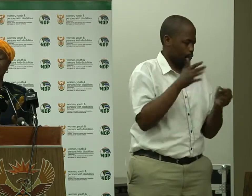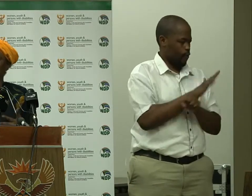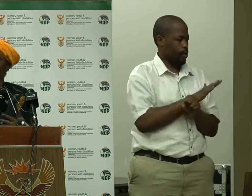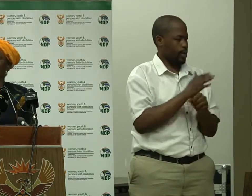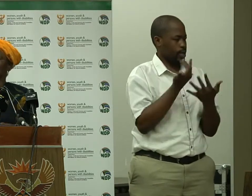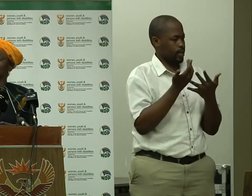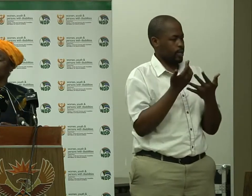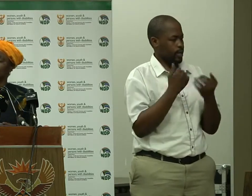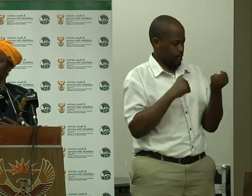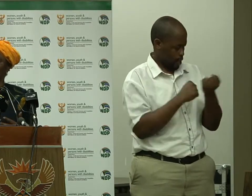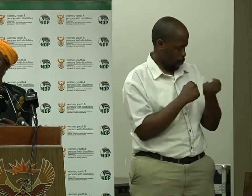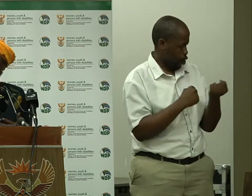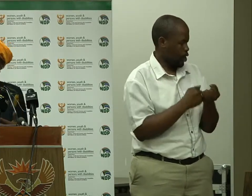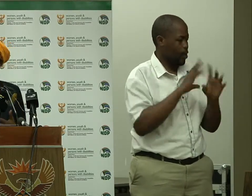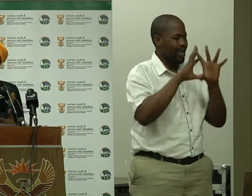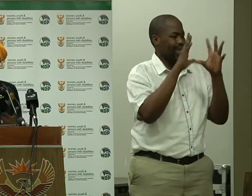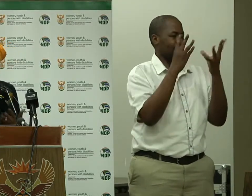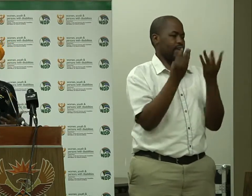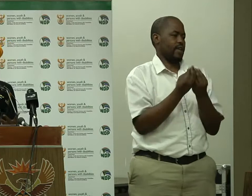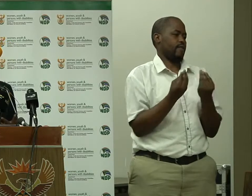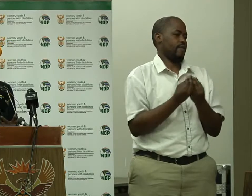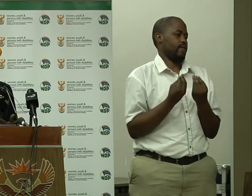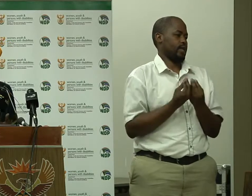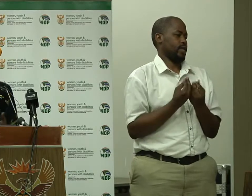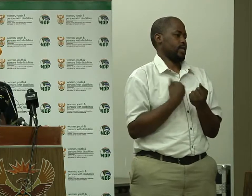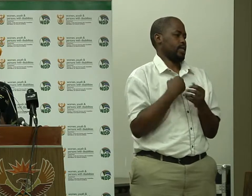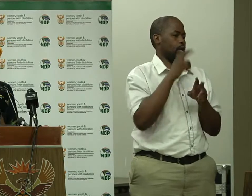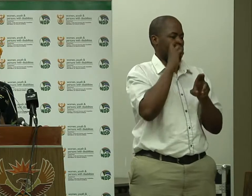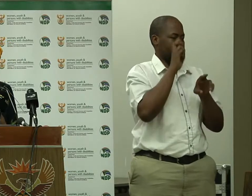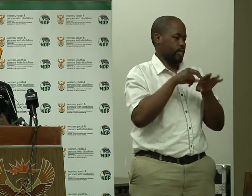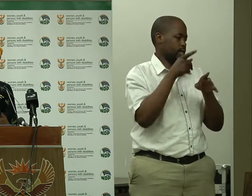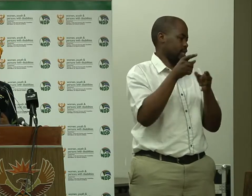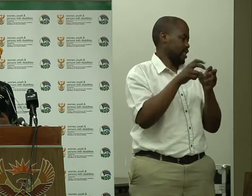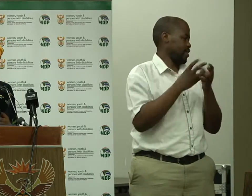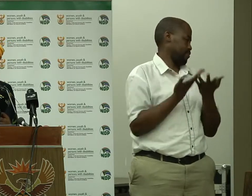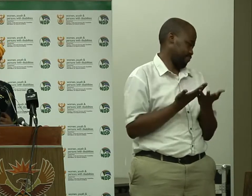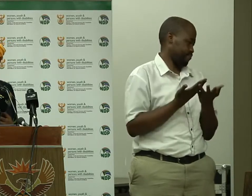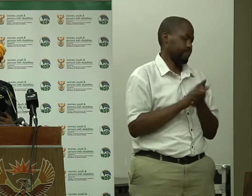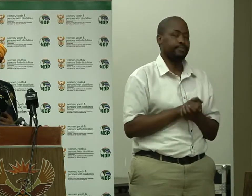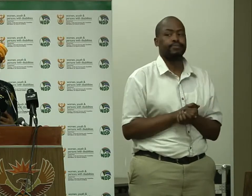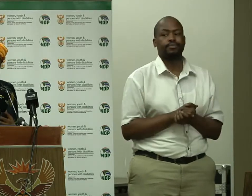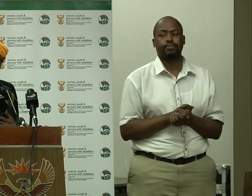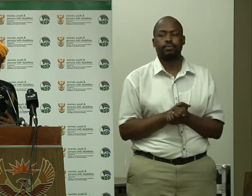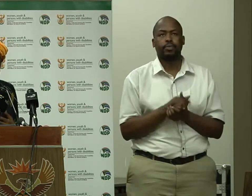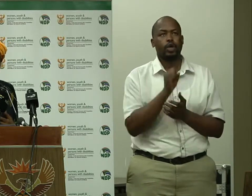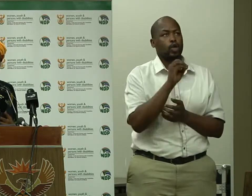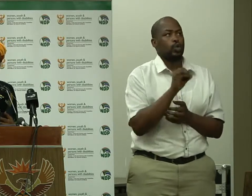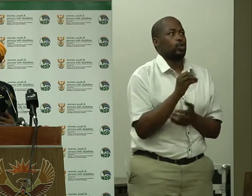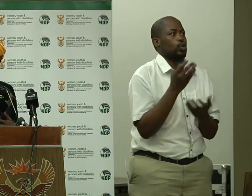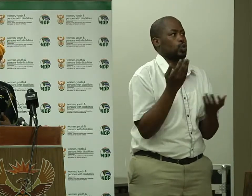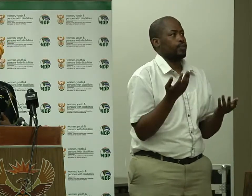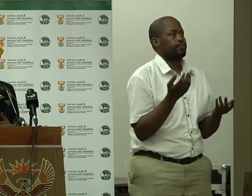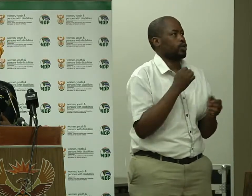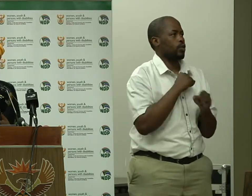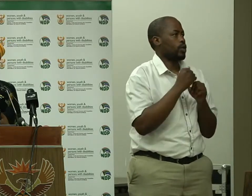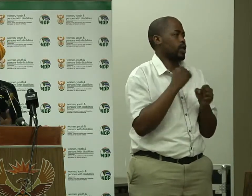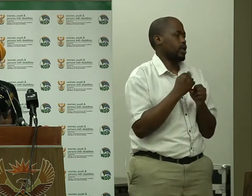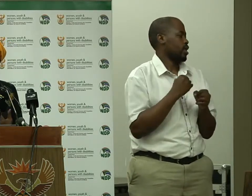equipped with all the required equipments to save lives. So we didn't